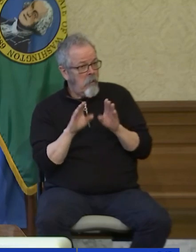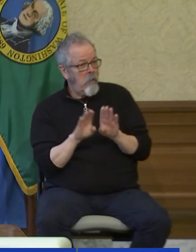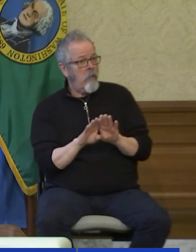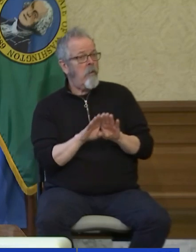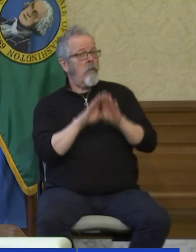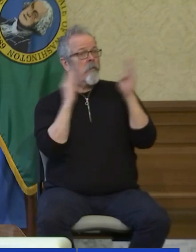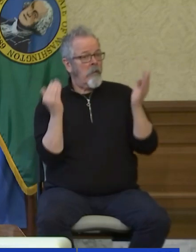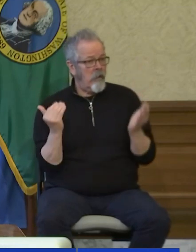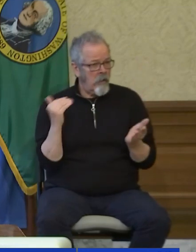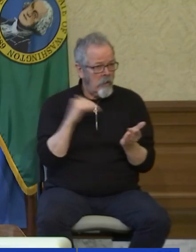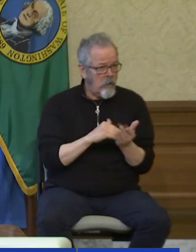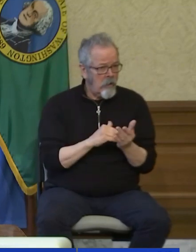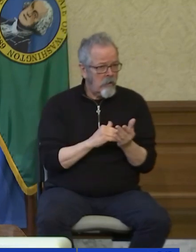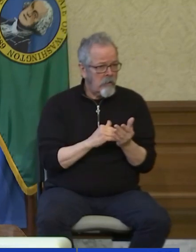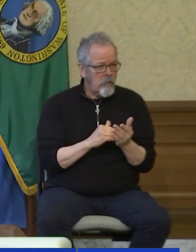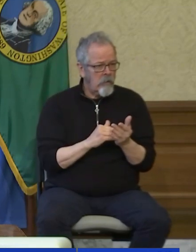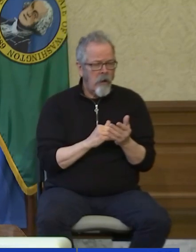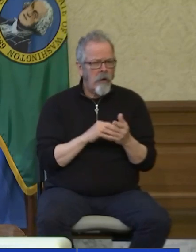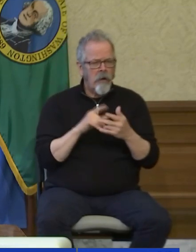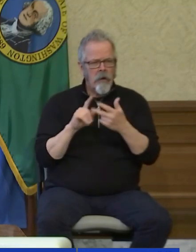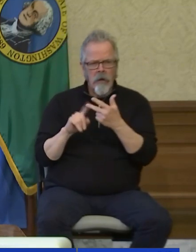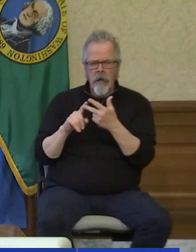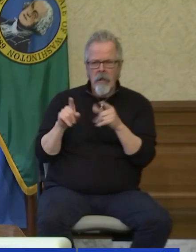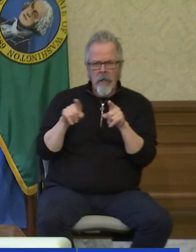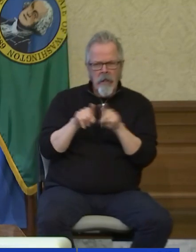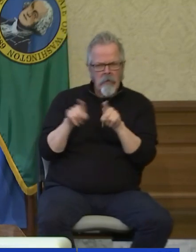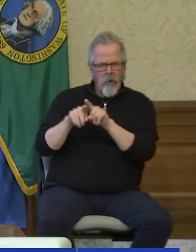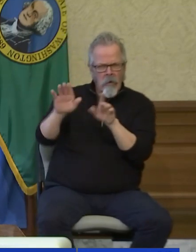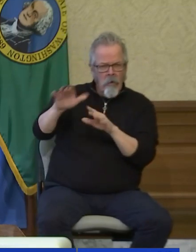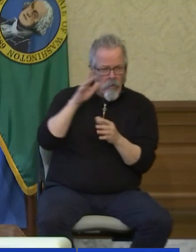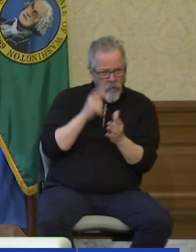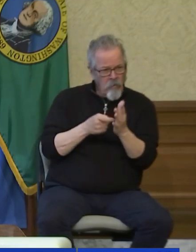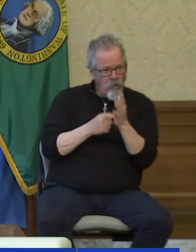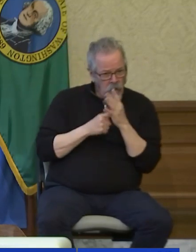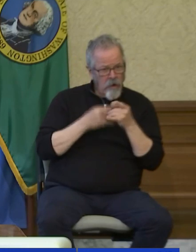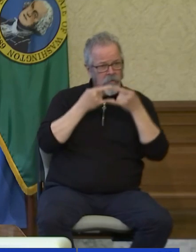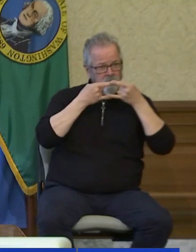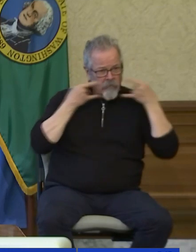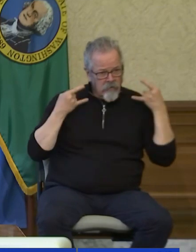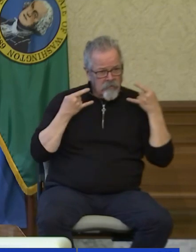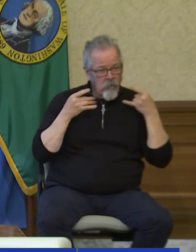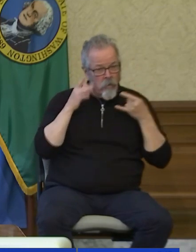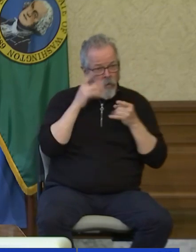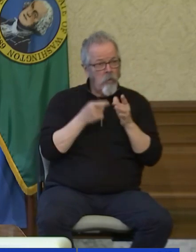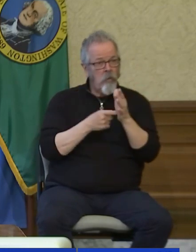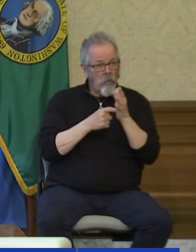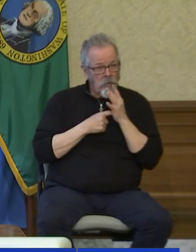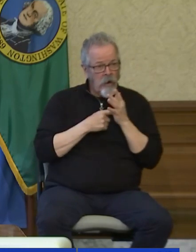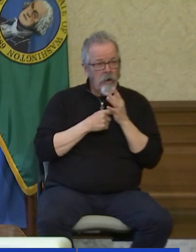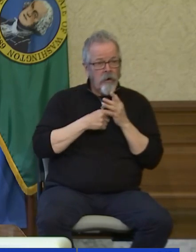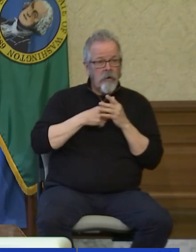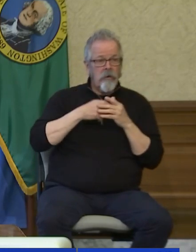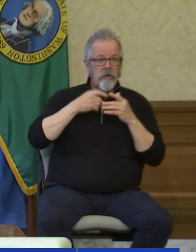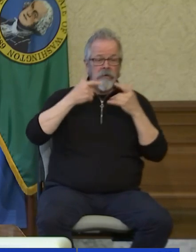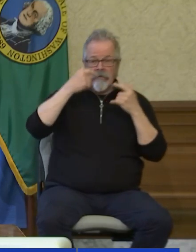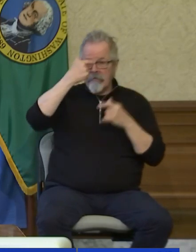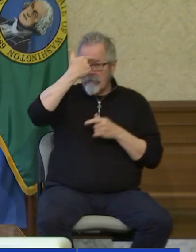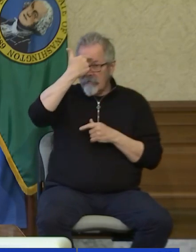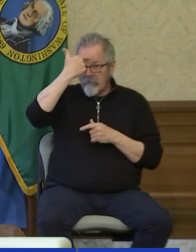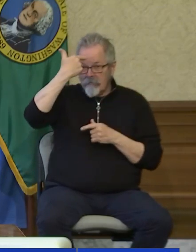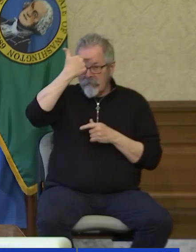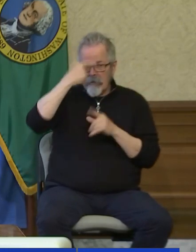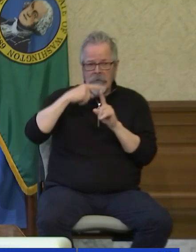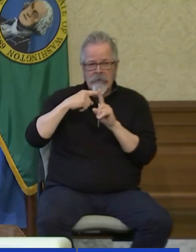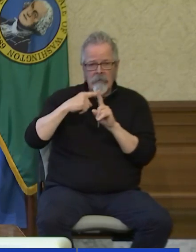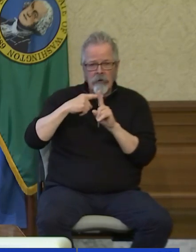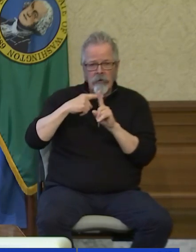temperature checks, if you're going to get that specific at this point. Well, yeah, if you look at our phase 2,